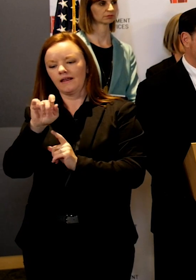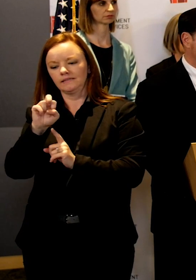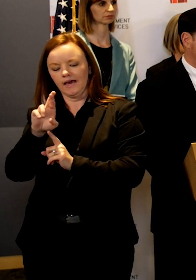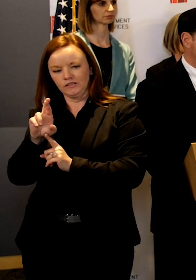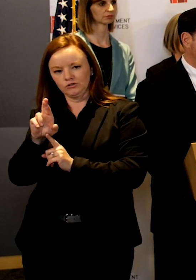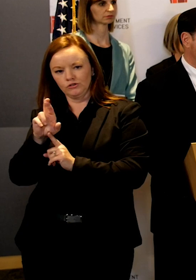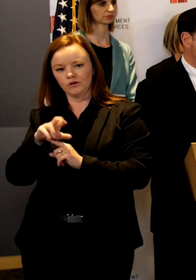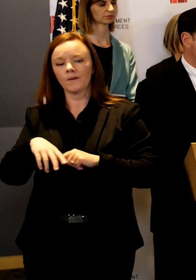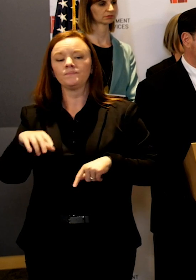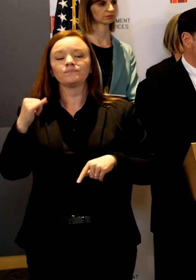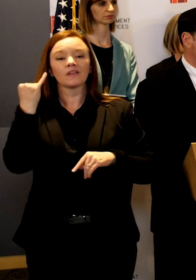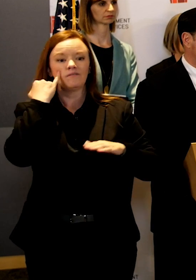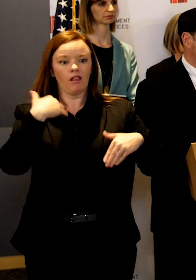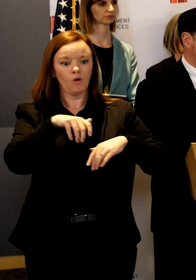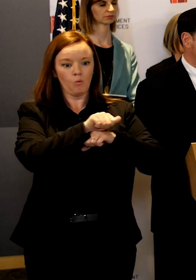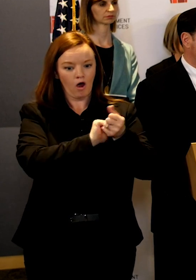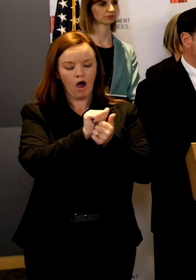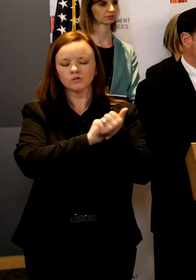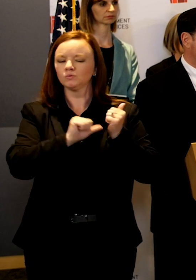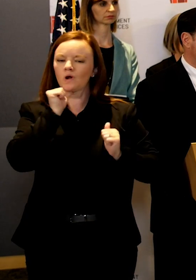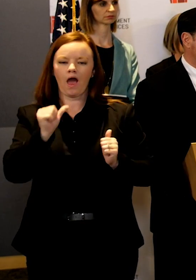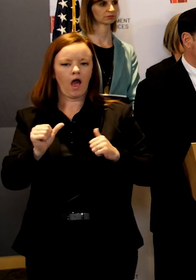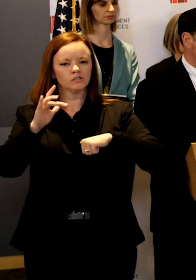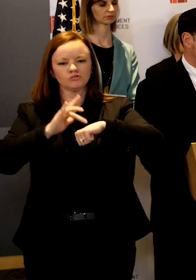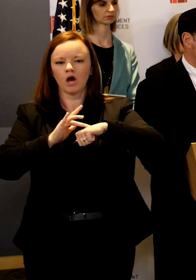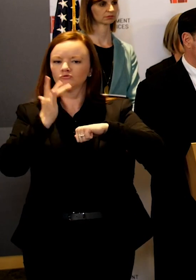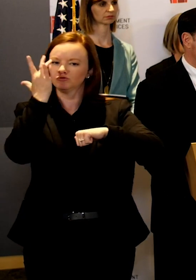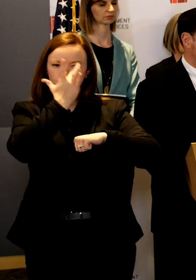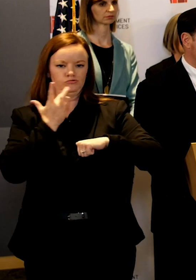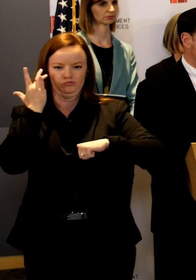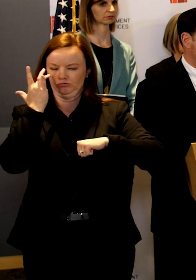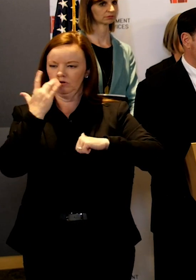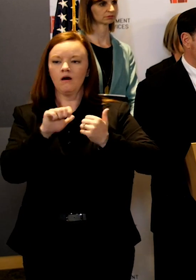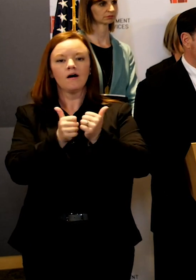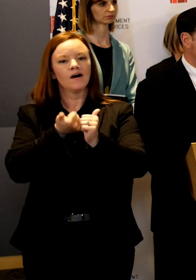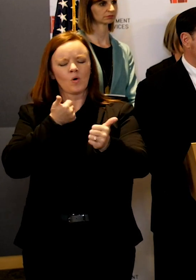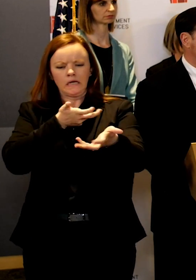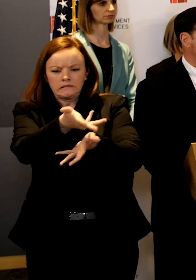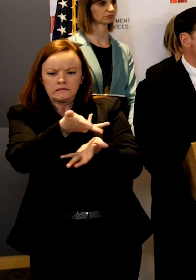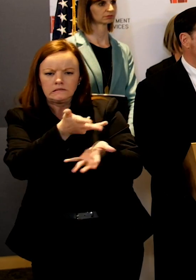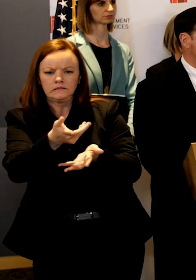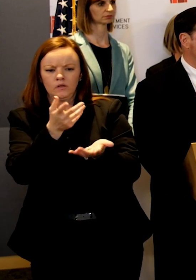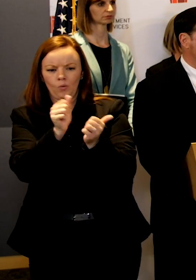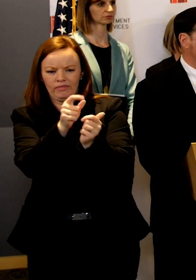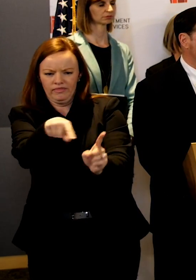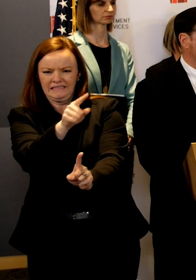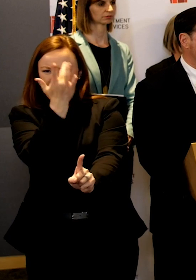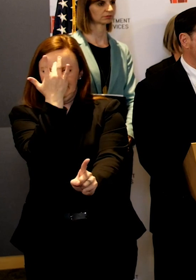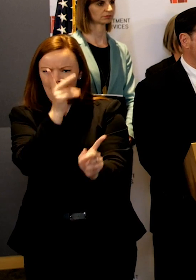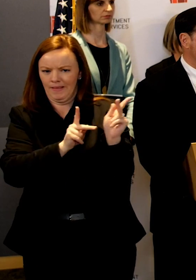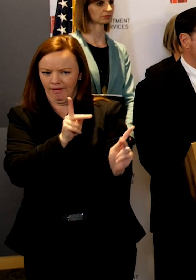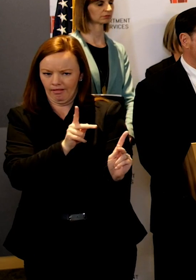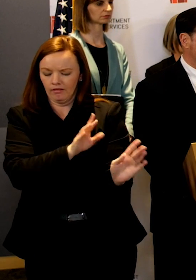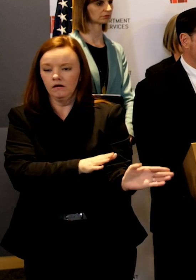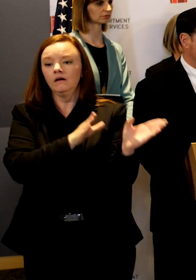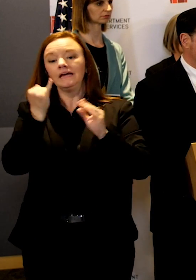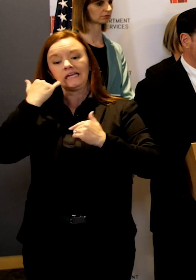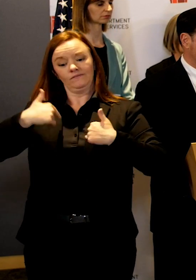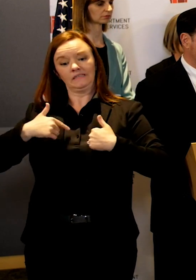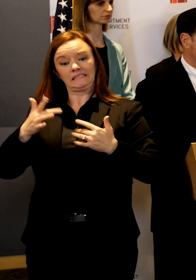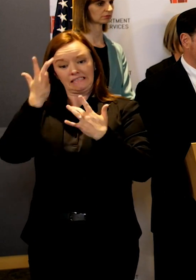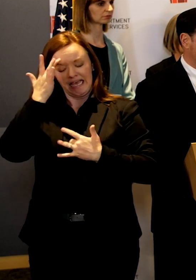eyes, nose, and mouth with unwashed hands. Avoid close contact with people who are sick. Stay home when you are